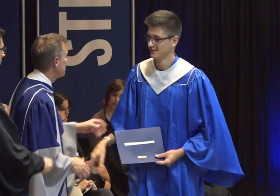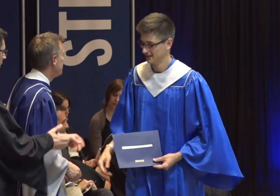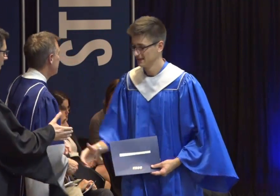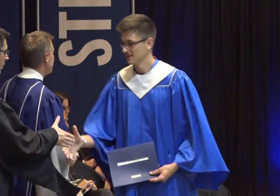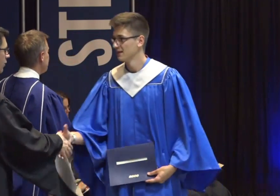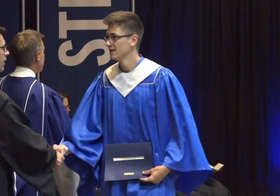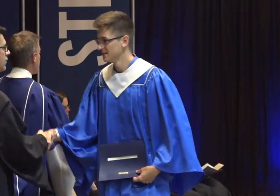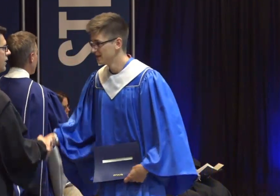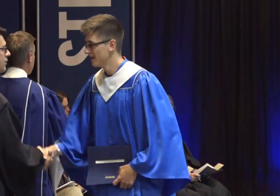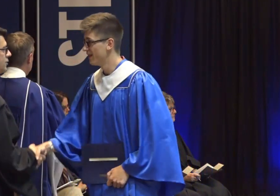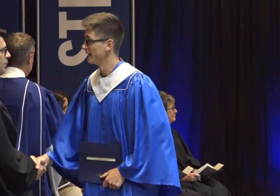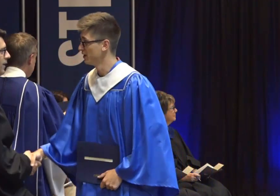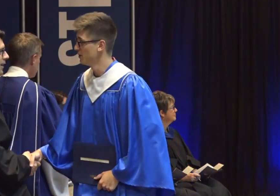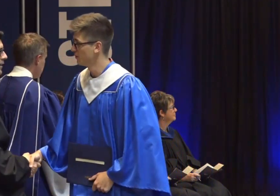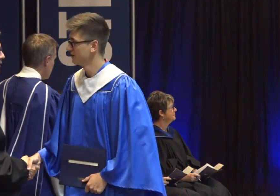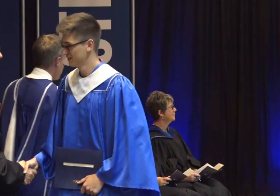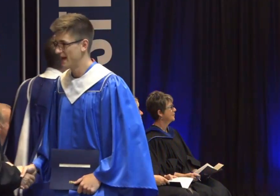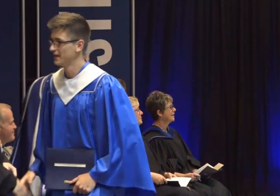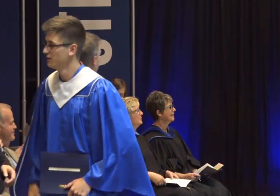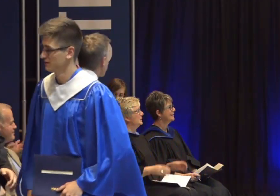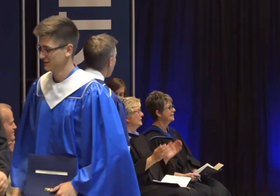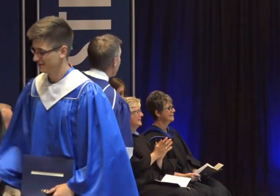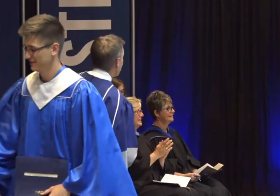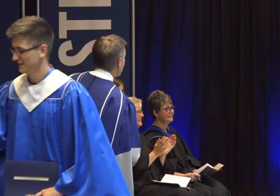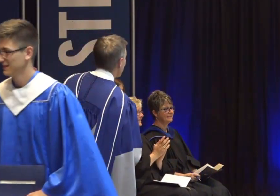Courtney Giza.